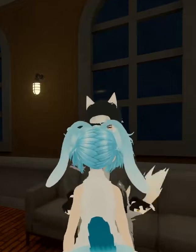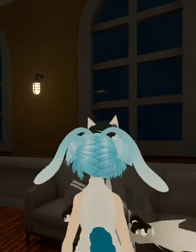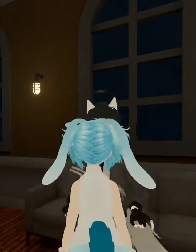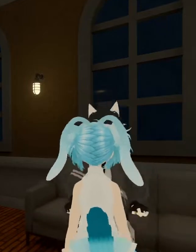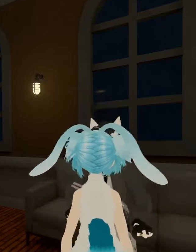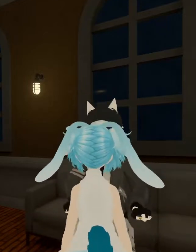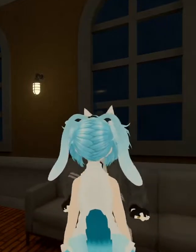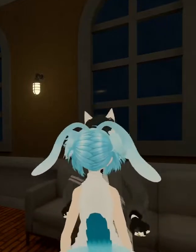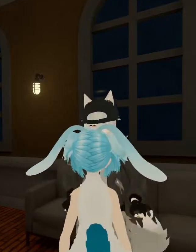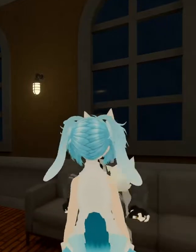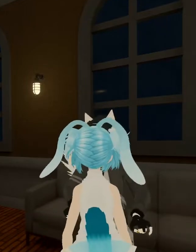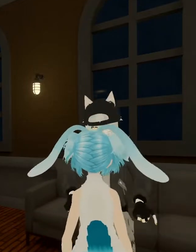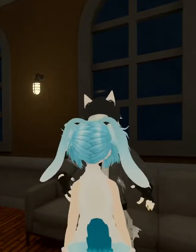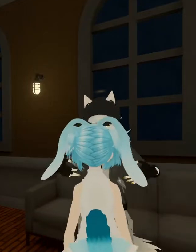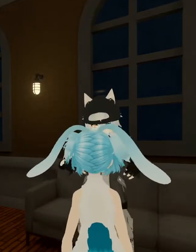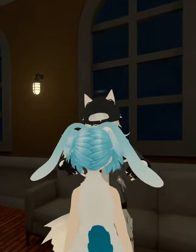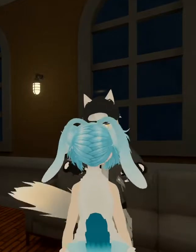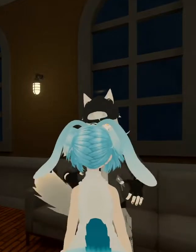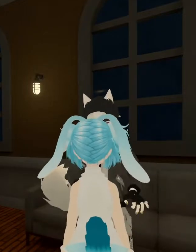Mm. I mean, even I struggle with